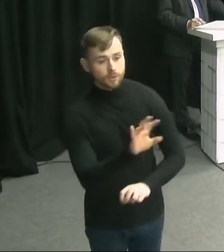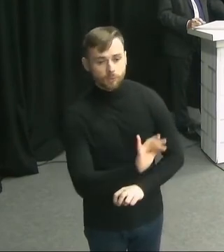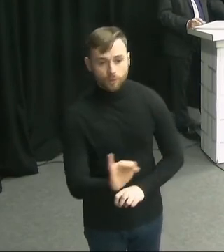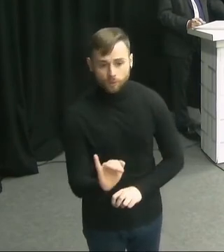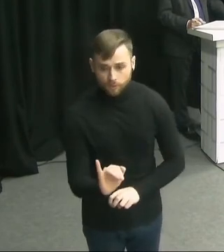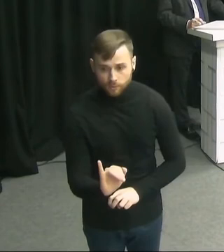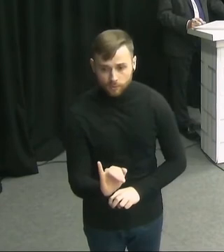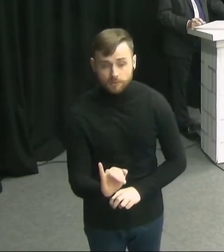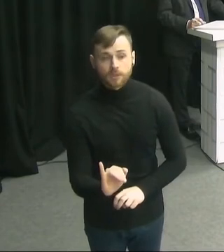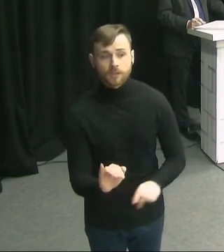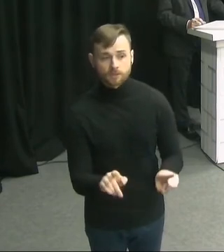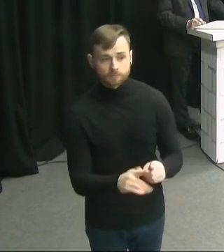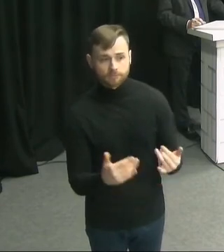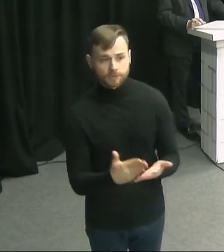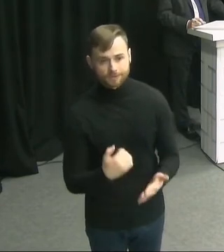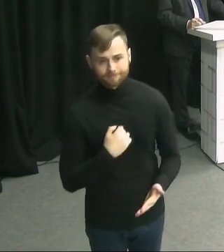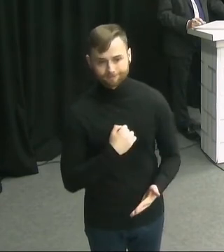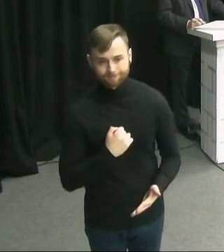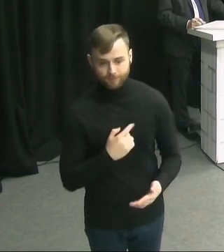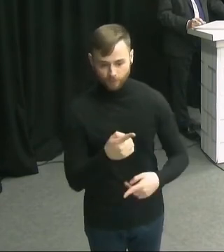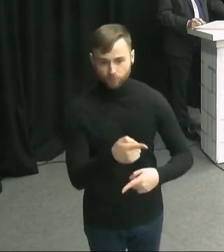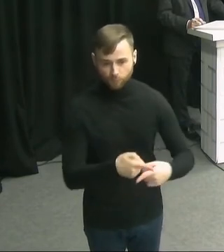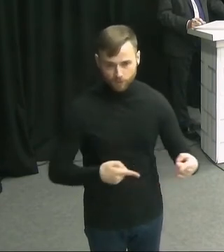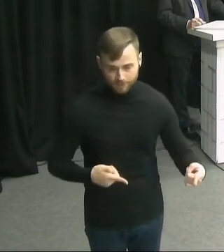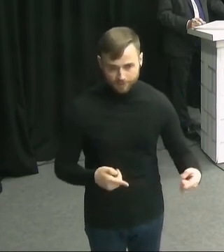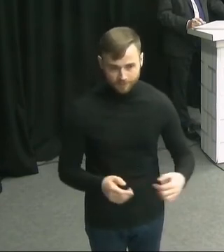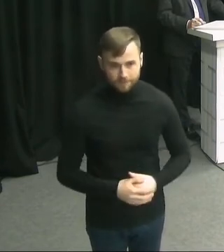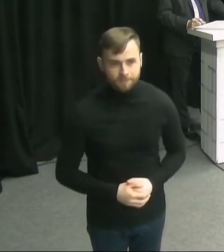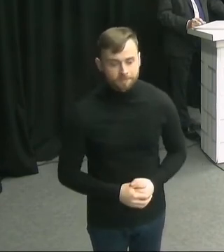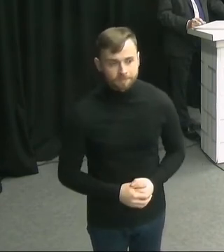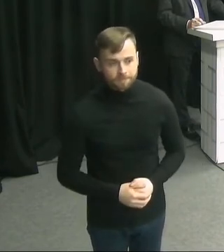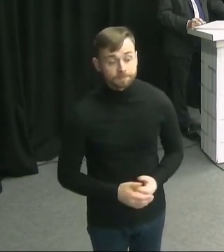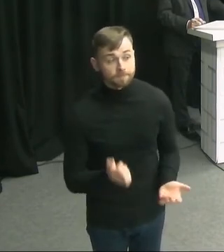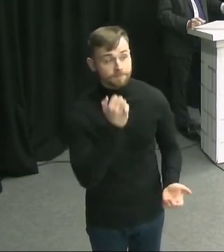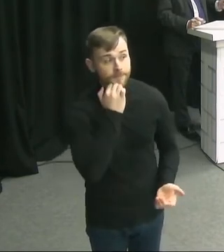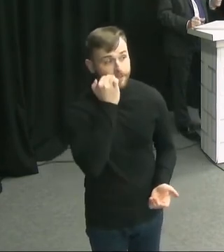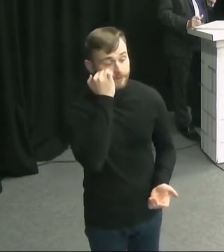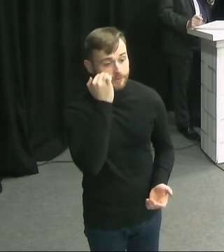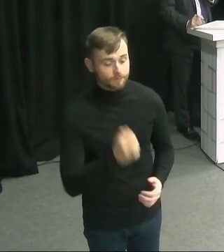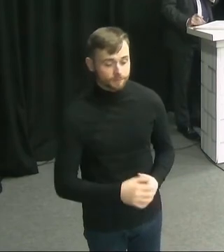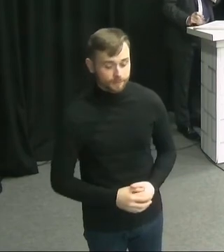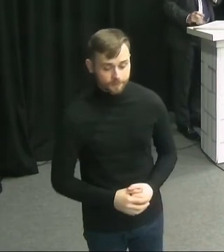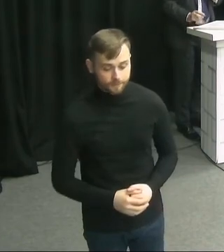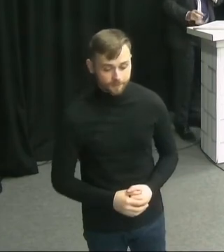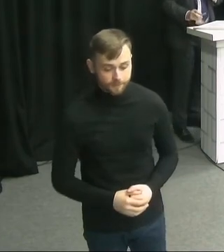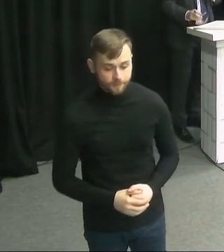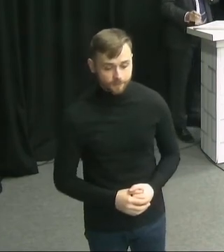we all will be able to say that we had these desires, these ideas, we tried to find funding, and we